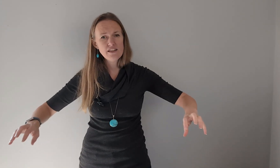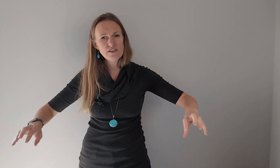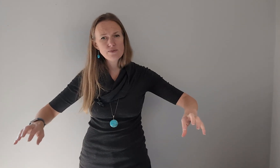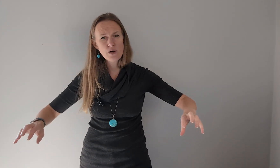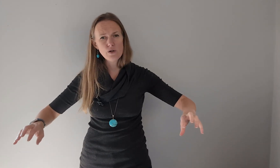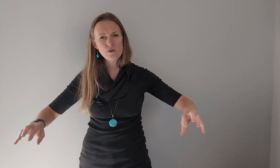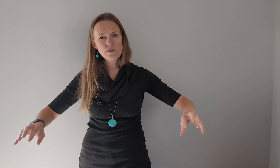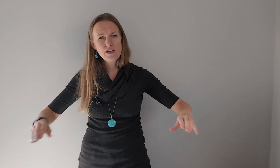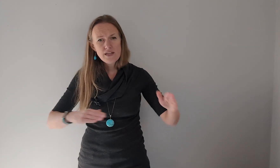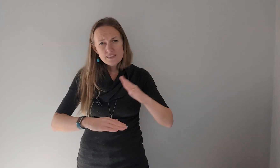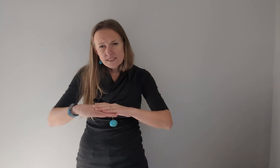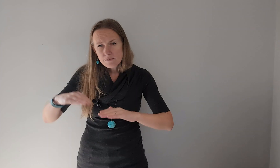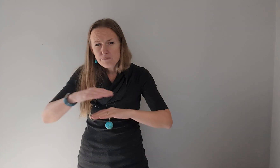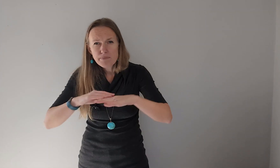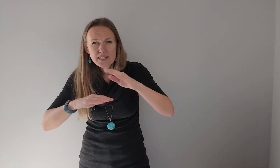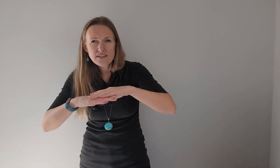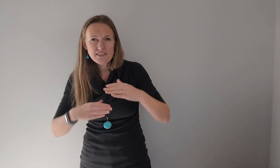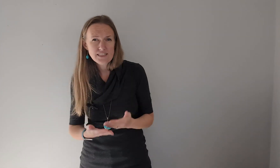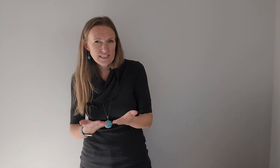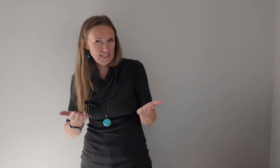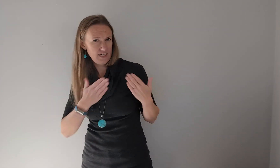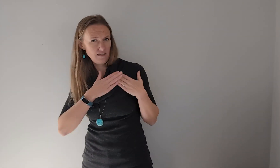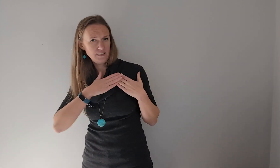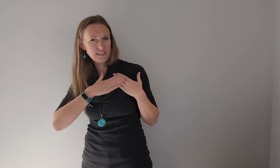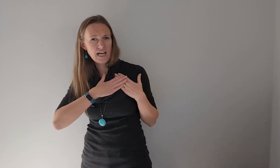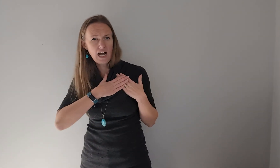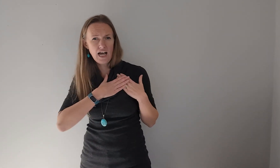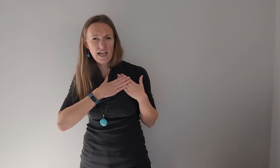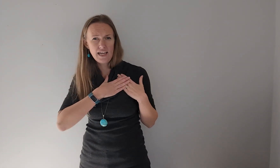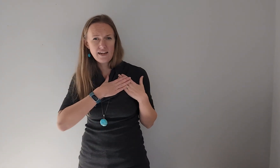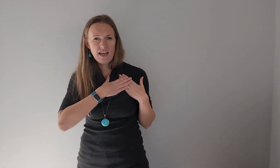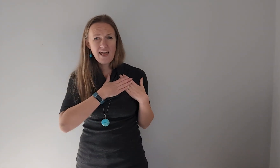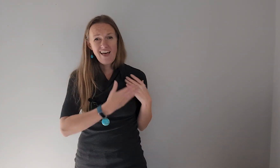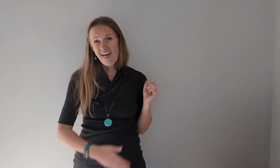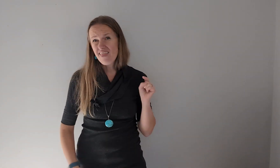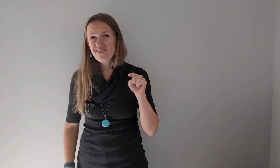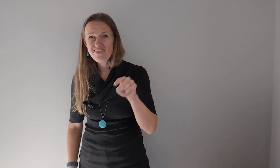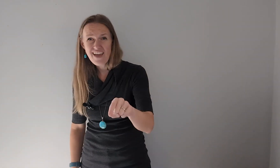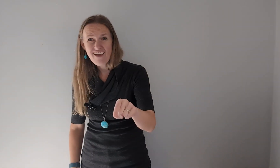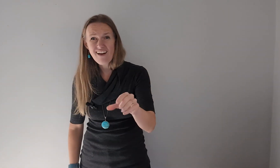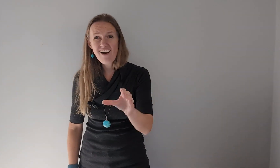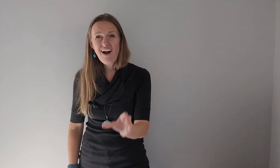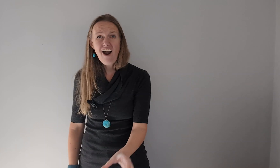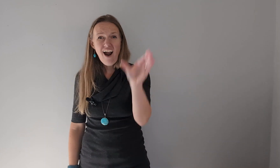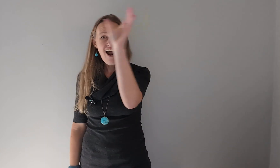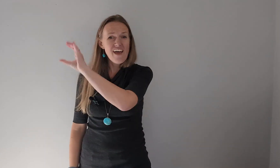the throne, to build it here inside. And there at